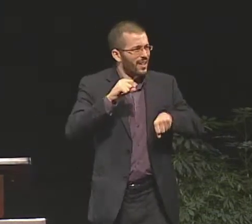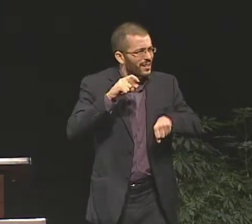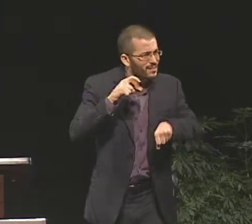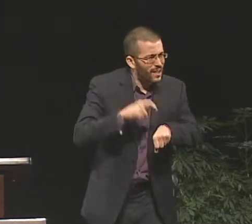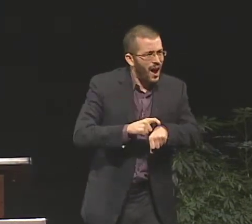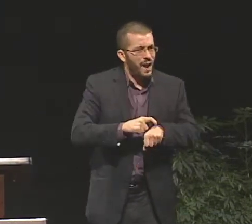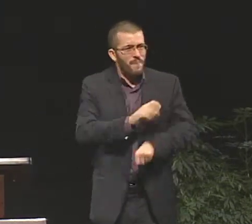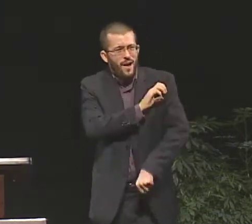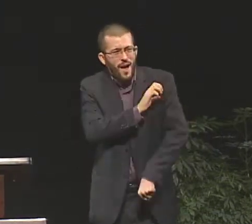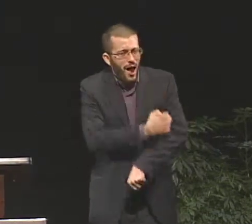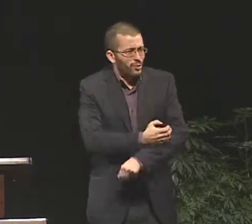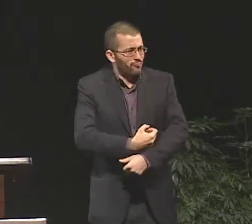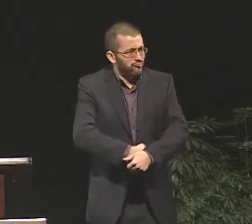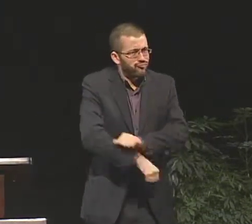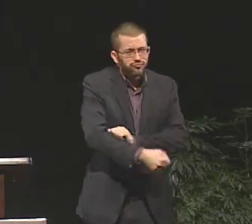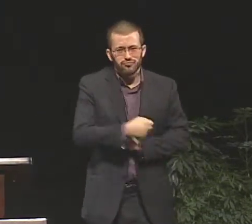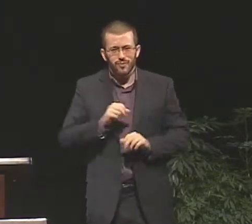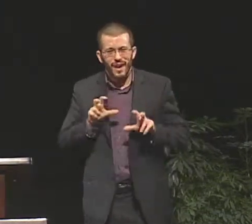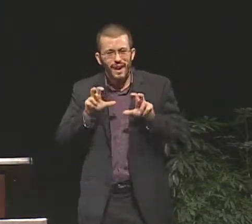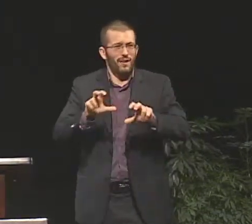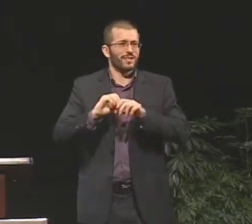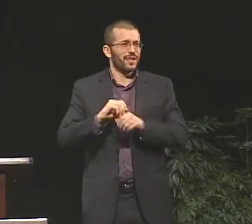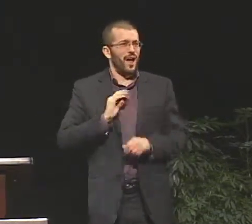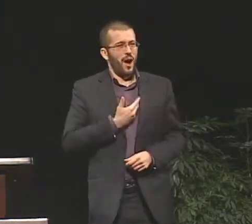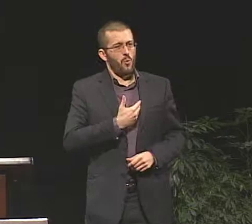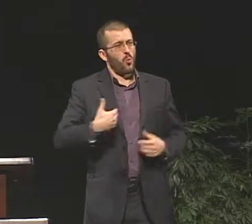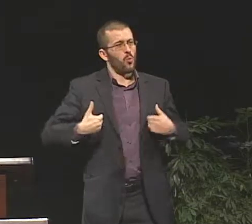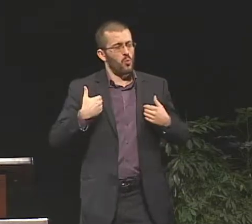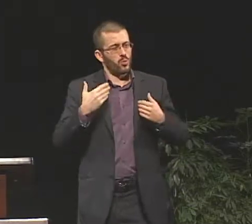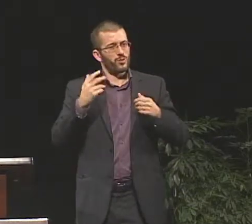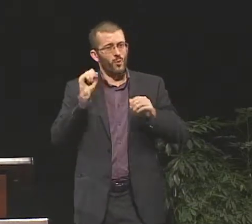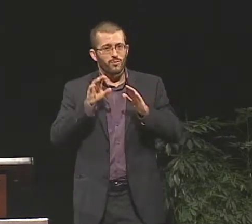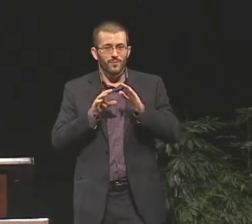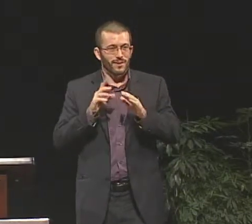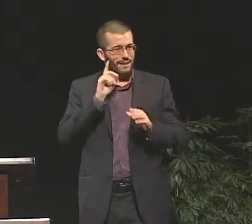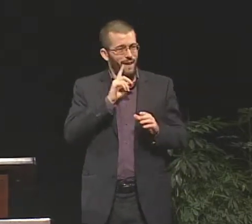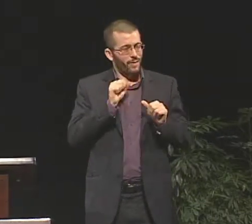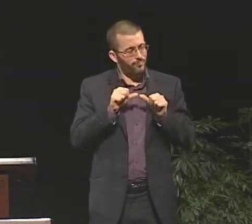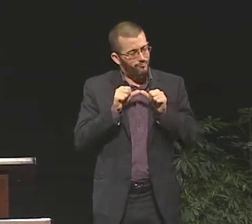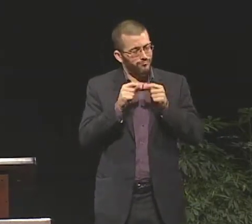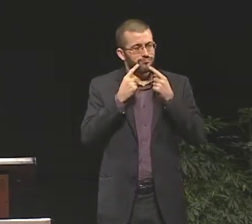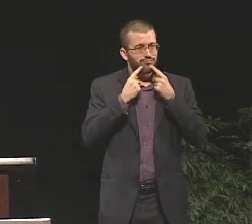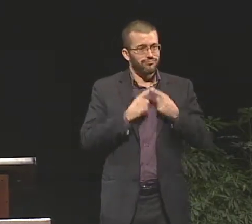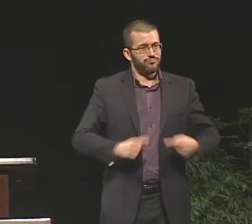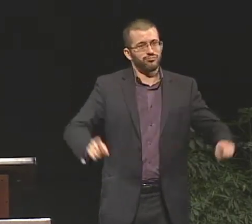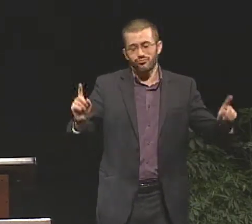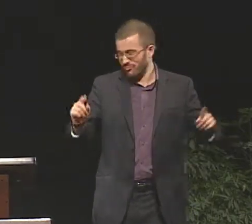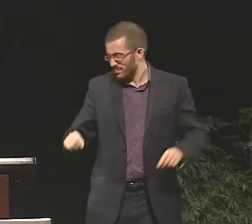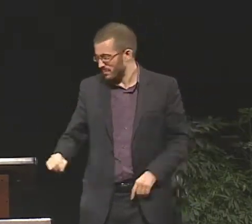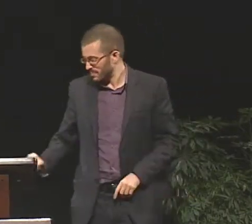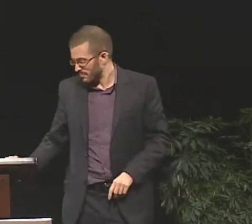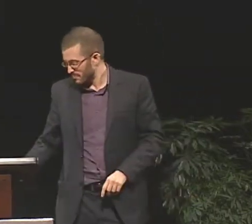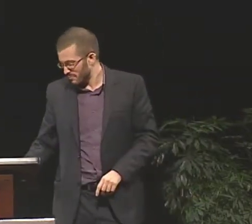take the time, spend the energy to invest in our young deaf people so that we can be successful together.